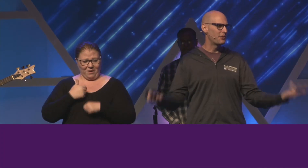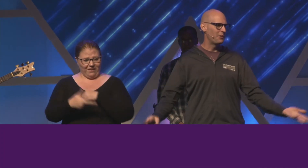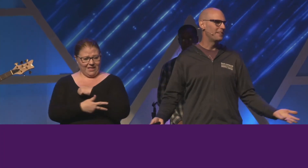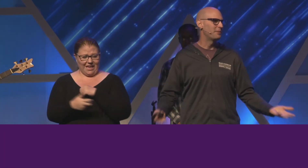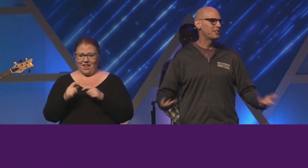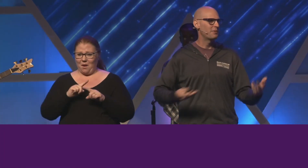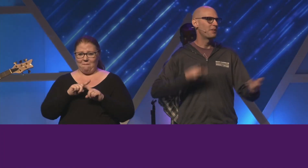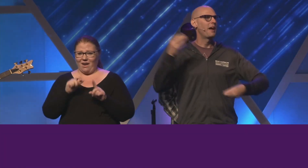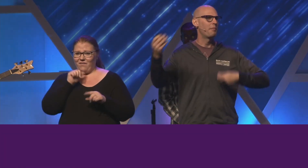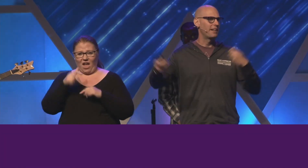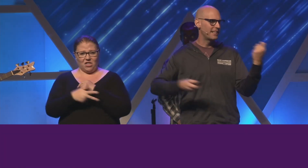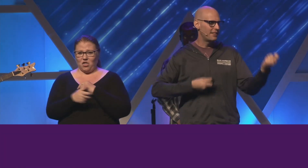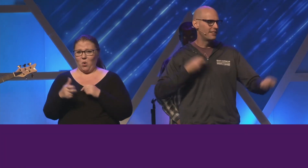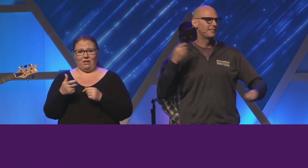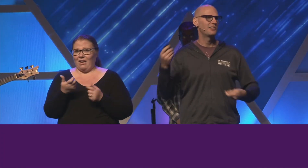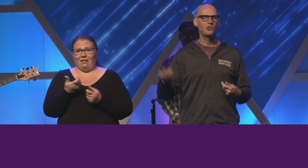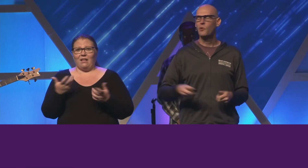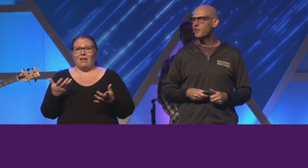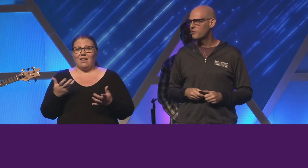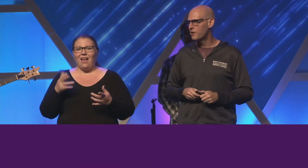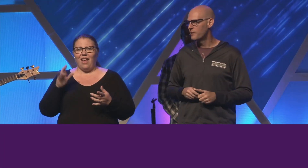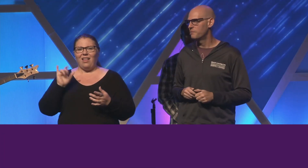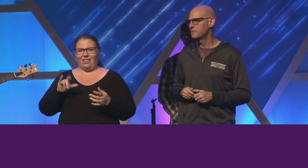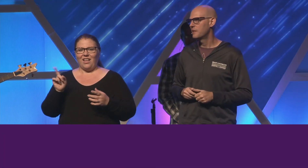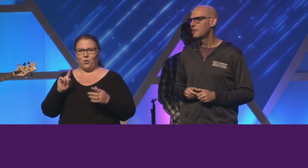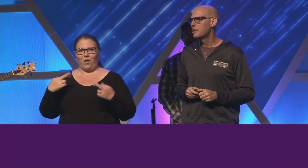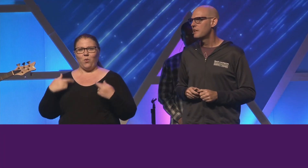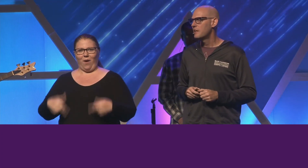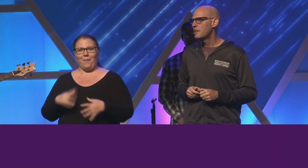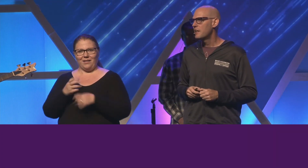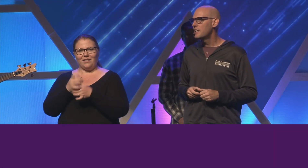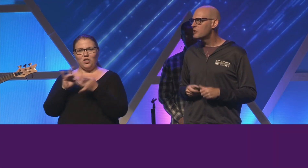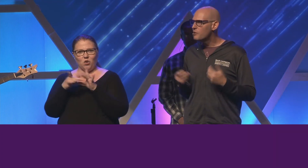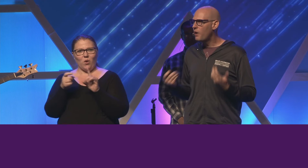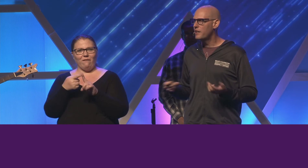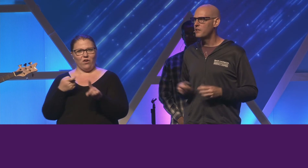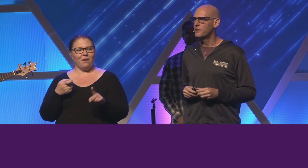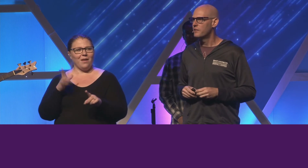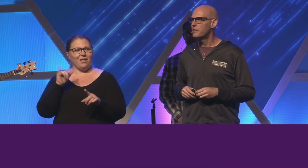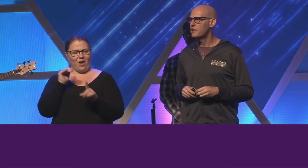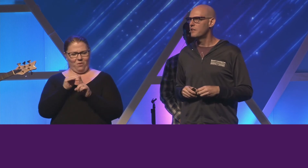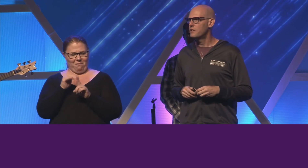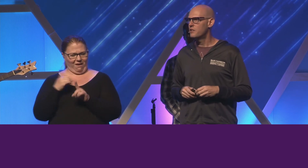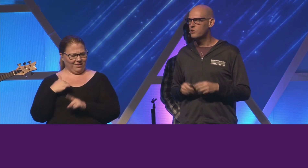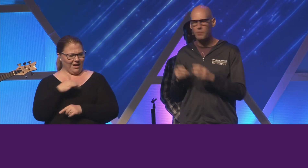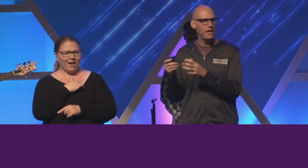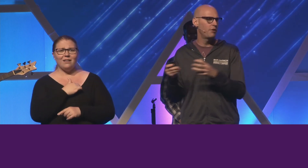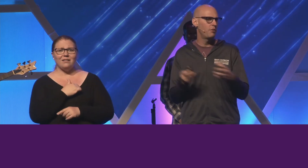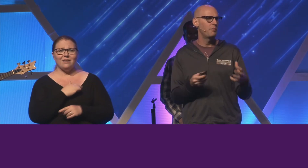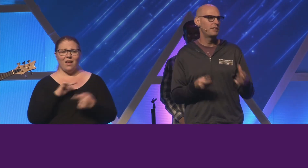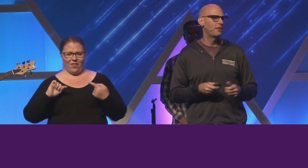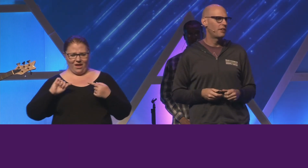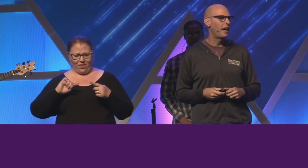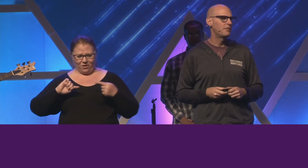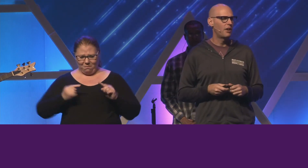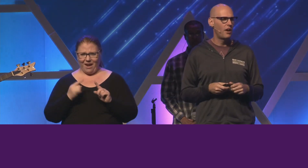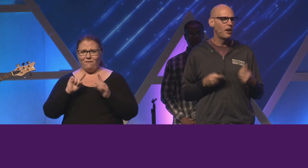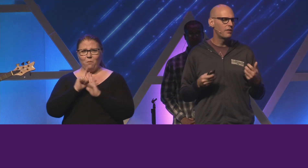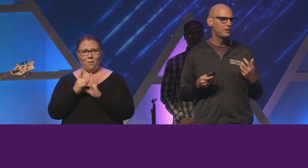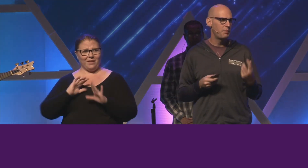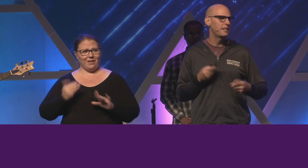haven't stolen," which is where the rabbis get the story from. And it's a reminder that those painful moments in our